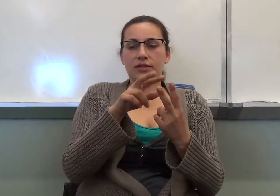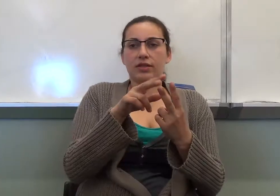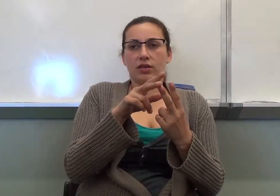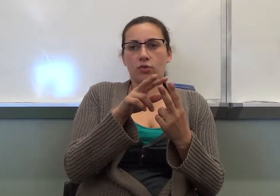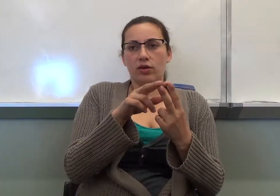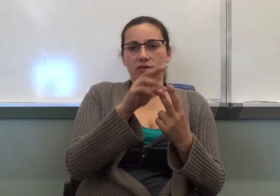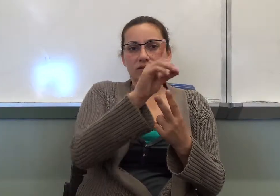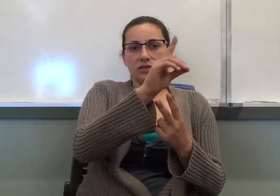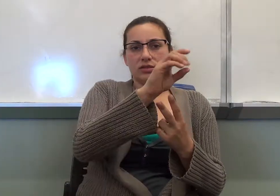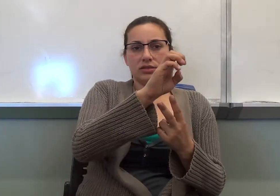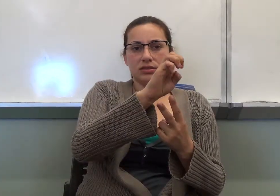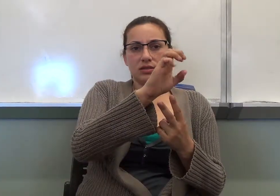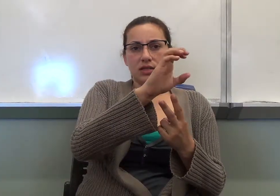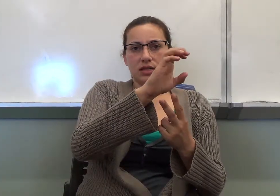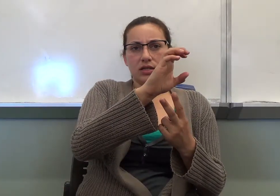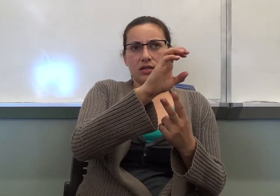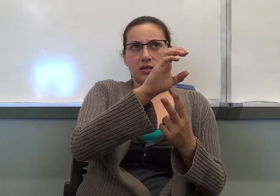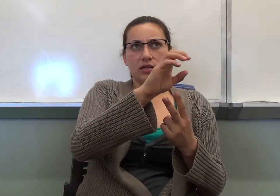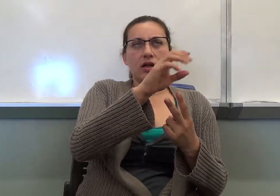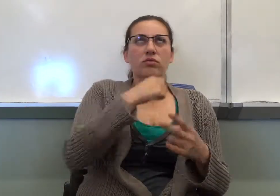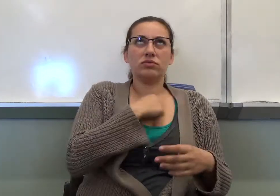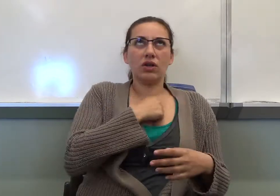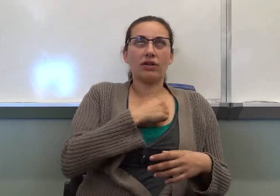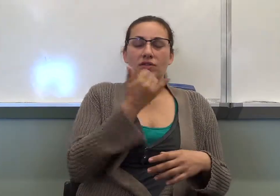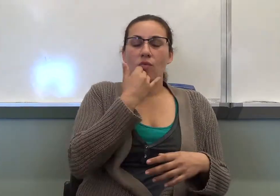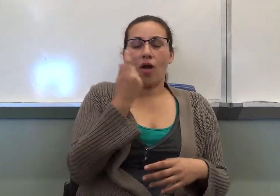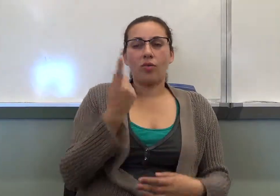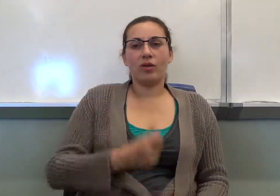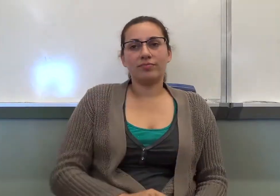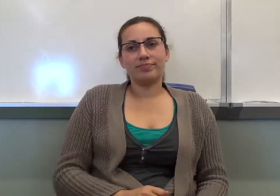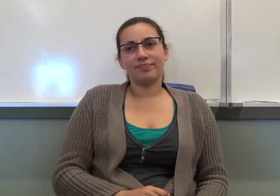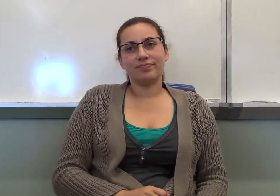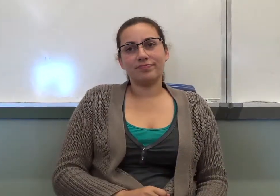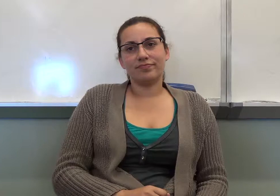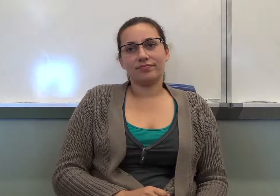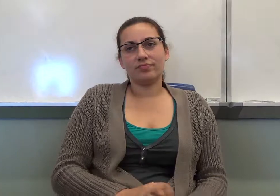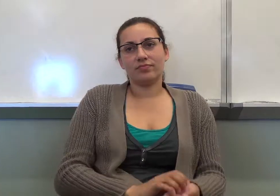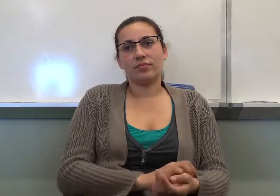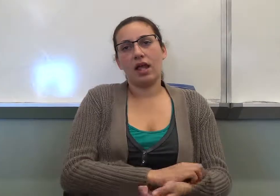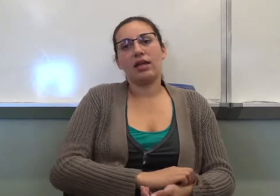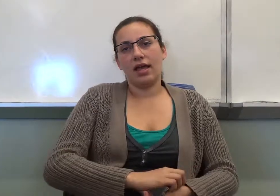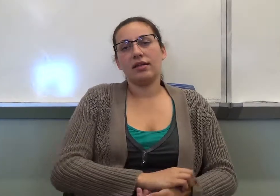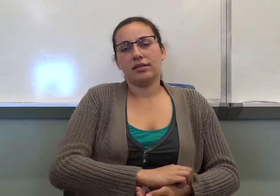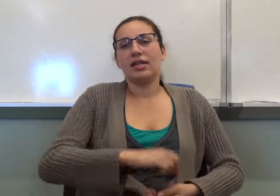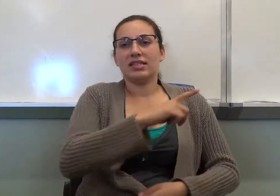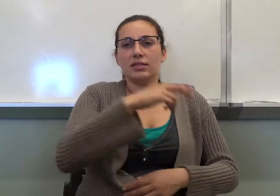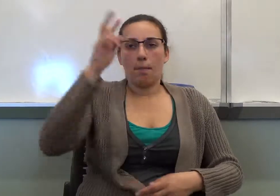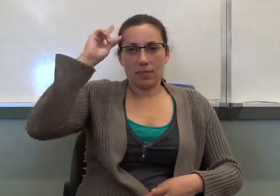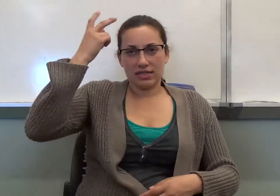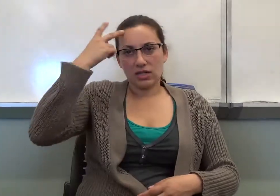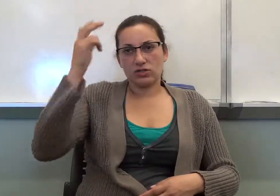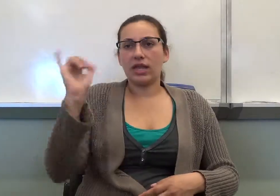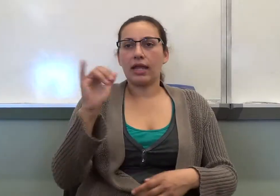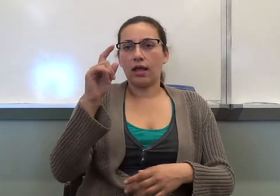Oops, no, sorry, that's the wrong one. This is a different abbreviation. This